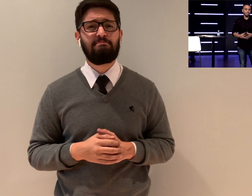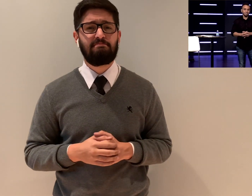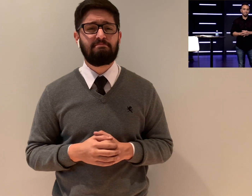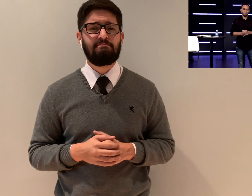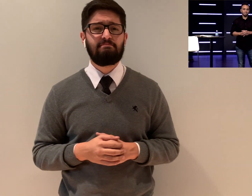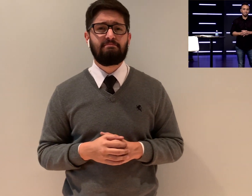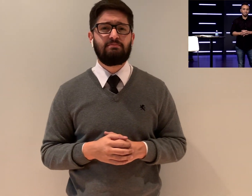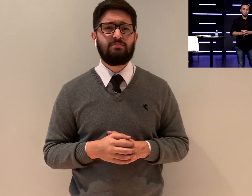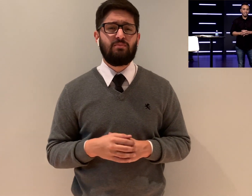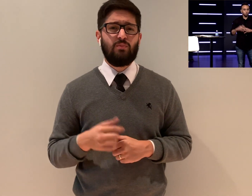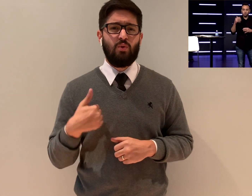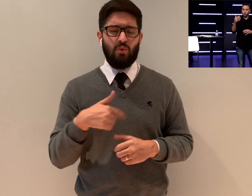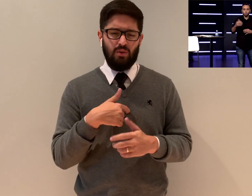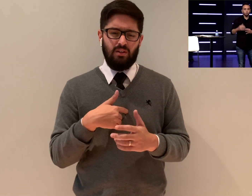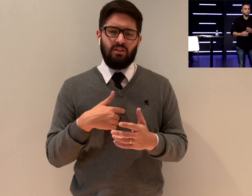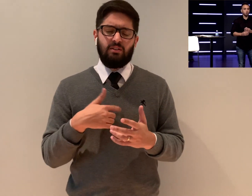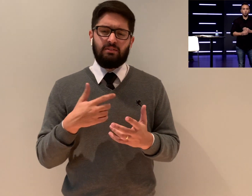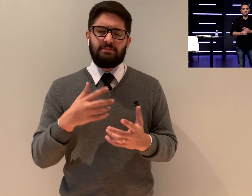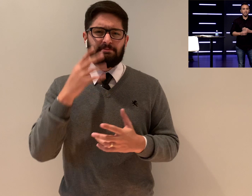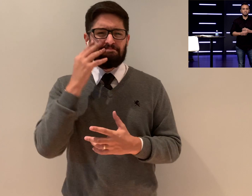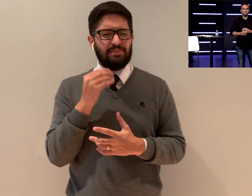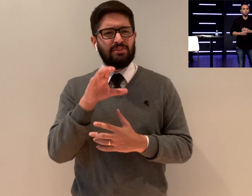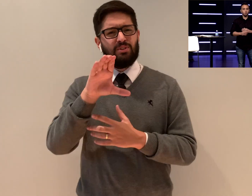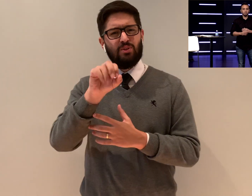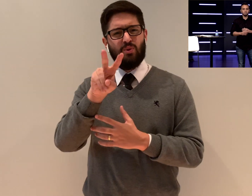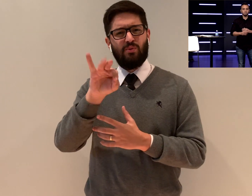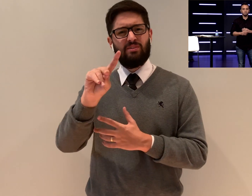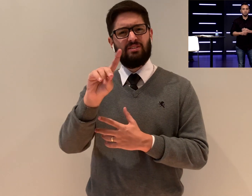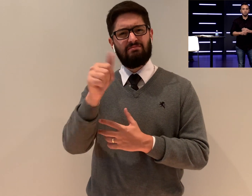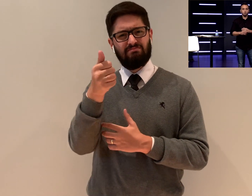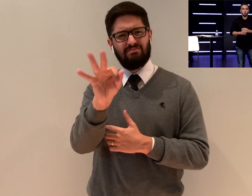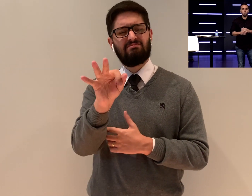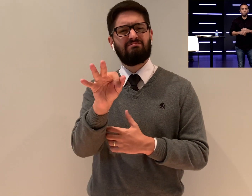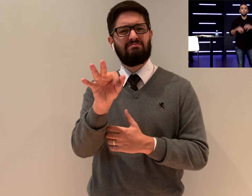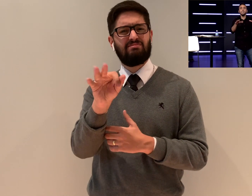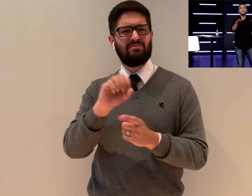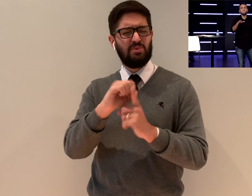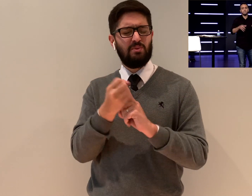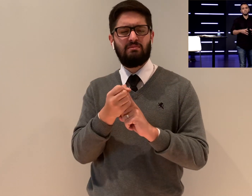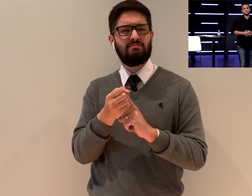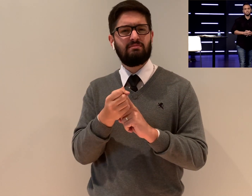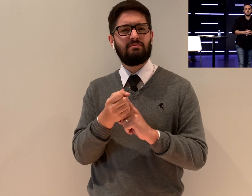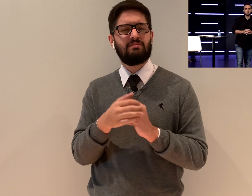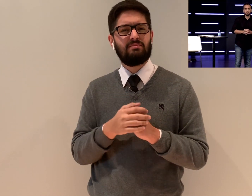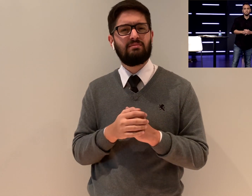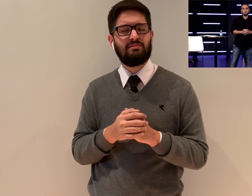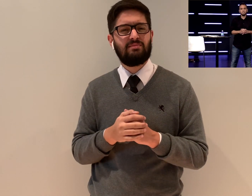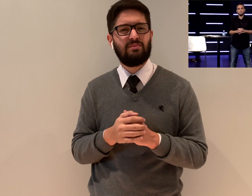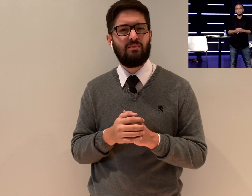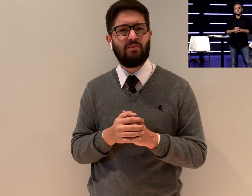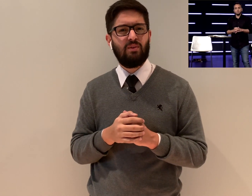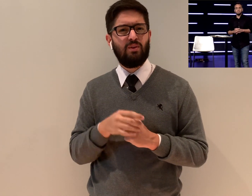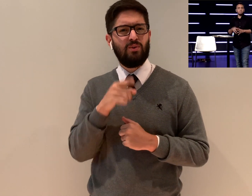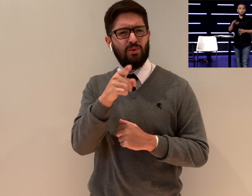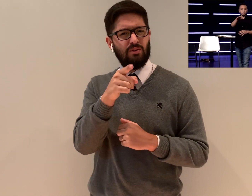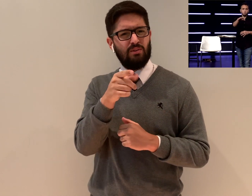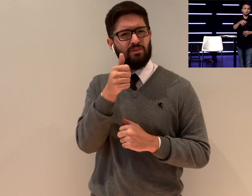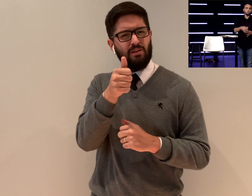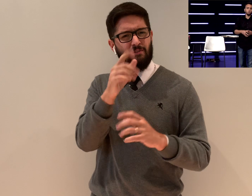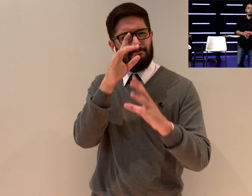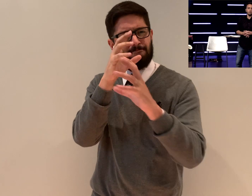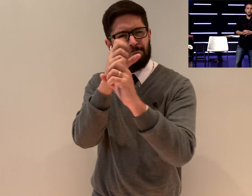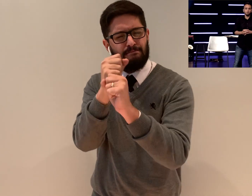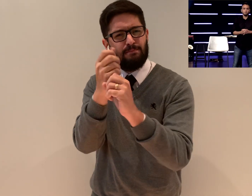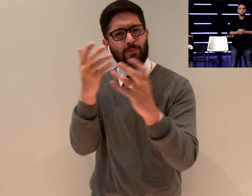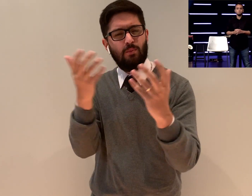today as we go through this COVID-19 crisis. What is it that you're devoted